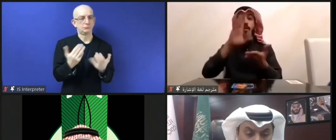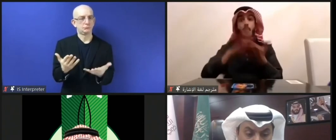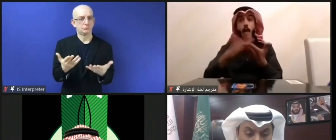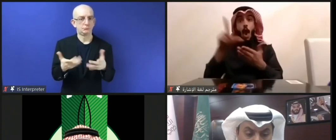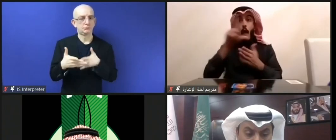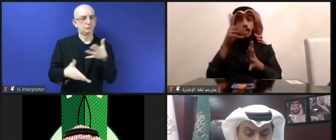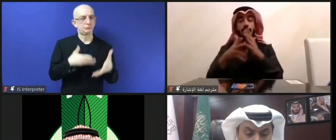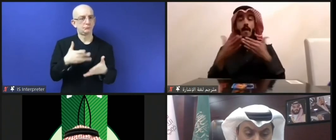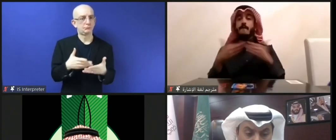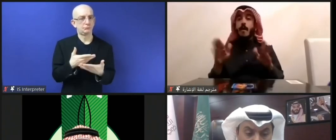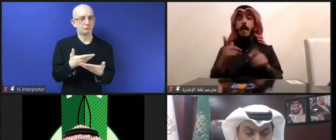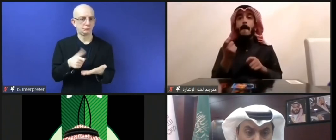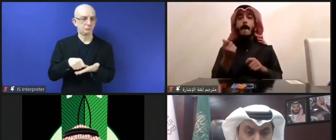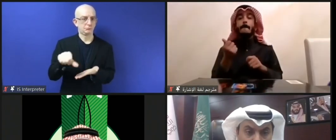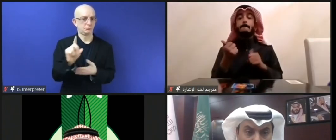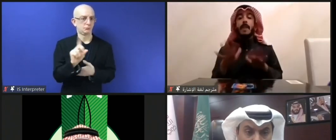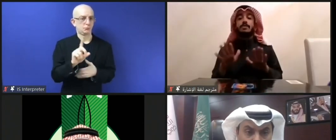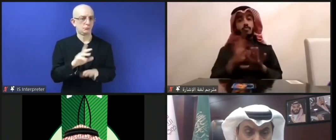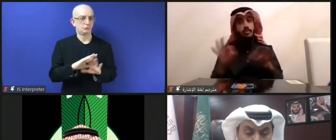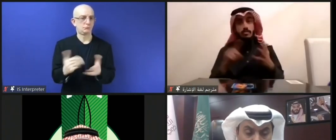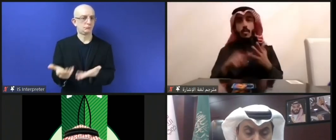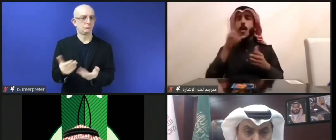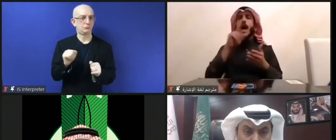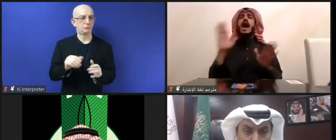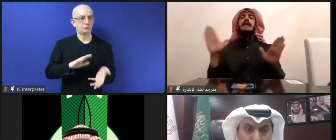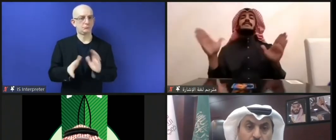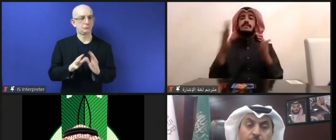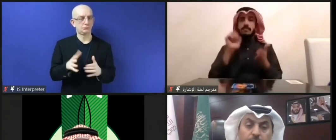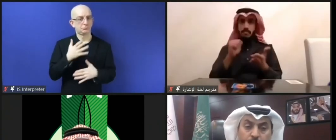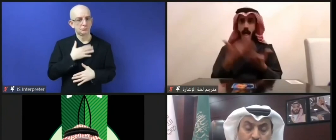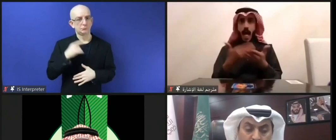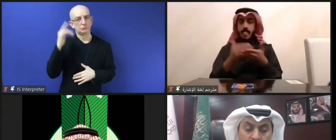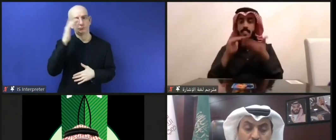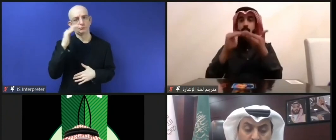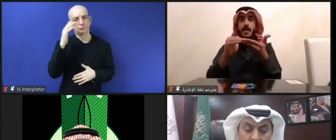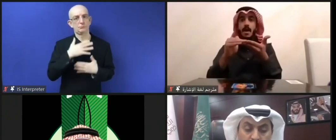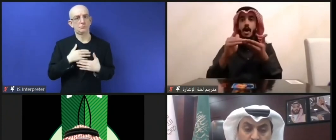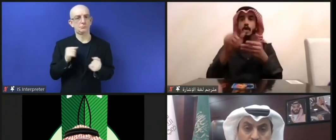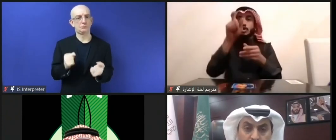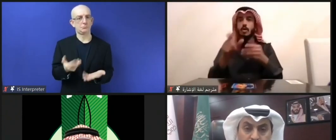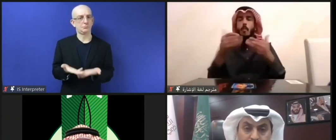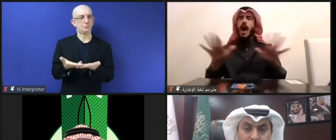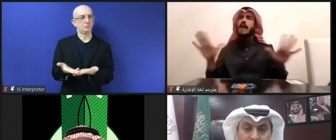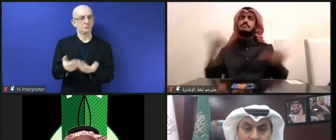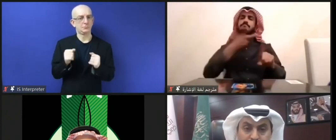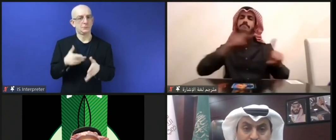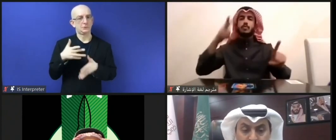or complies for any services in the kingdom. And thank you so much, Dr. Wajdi.